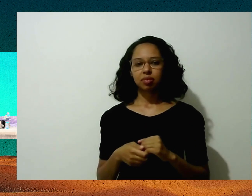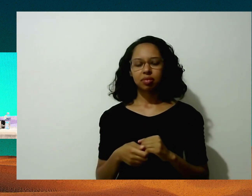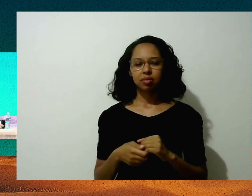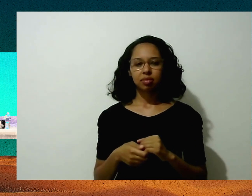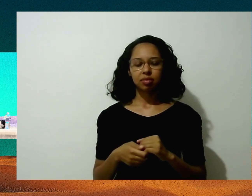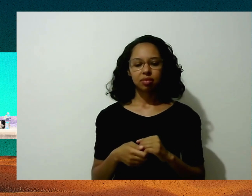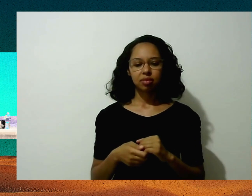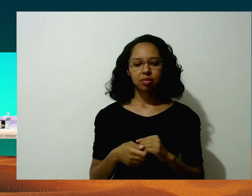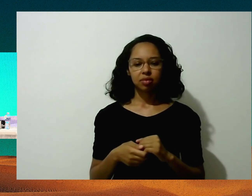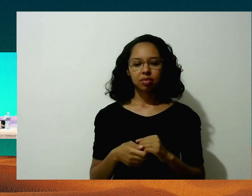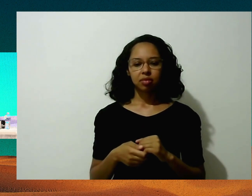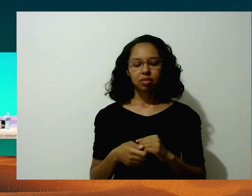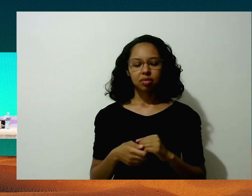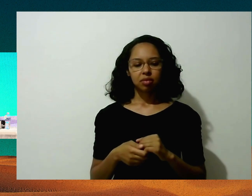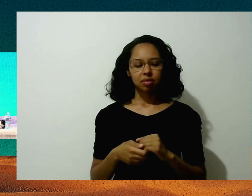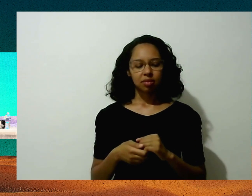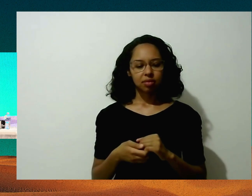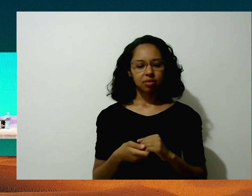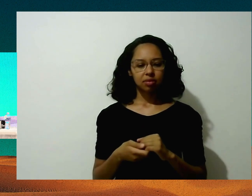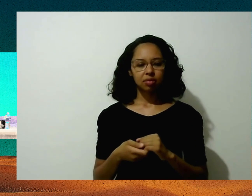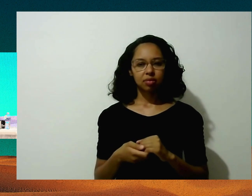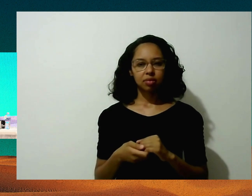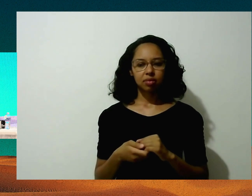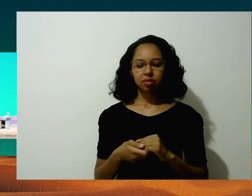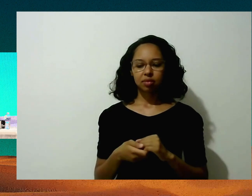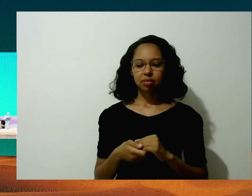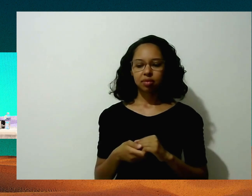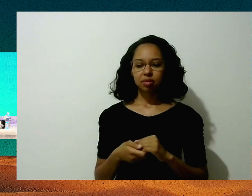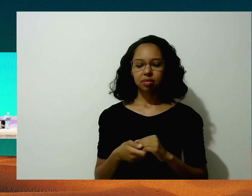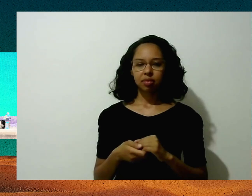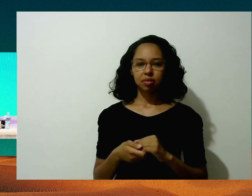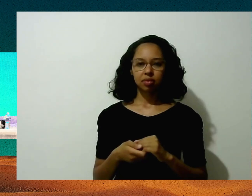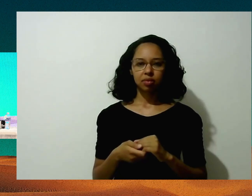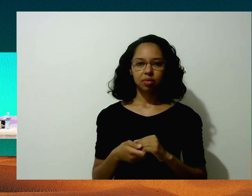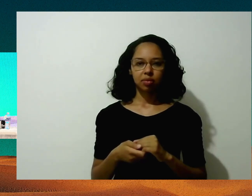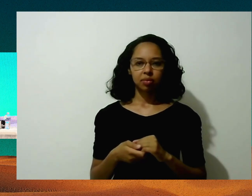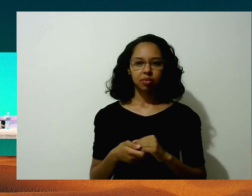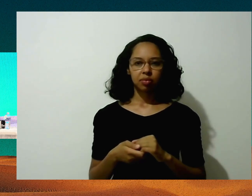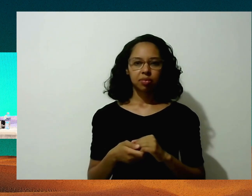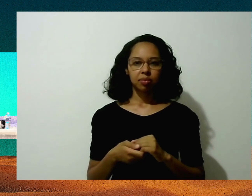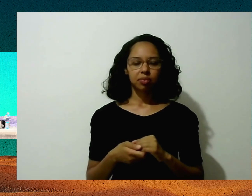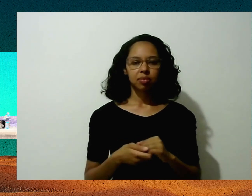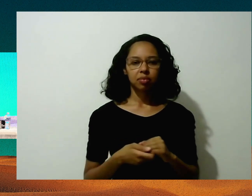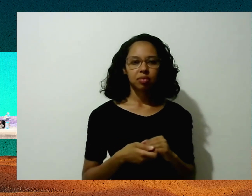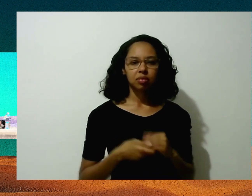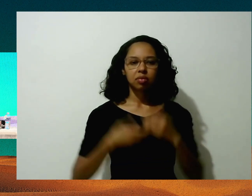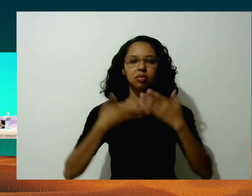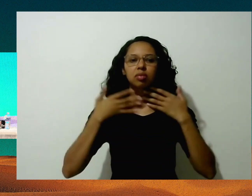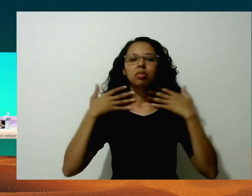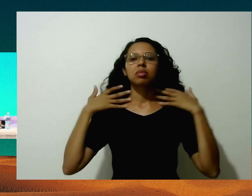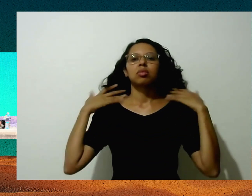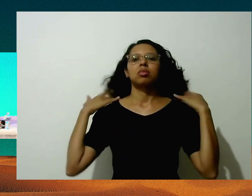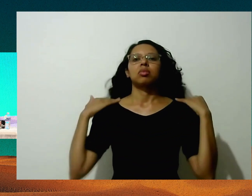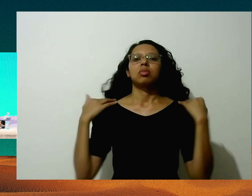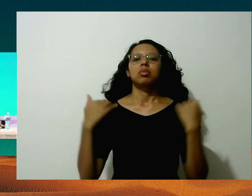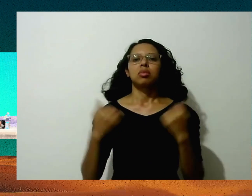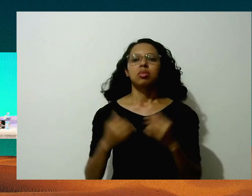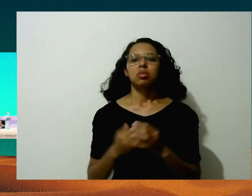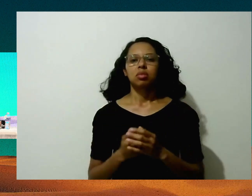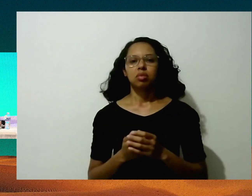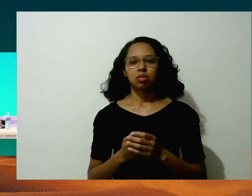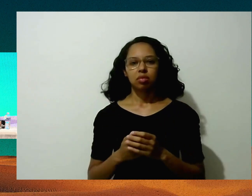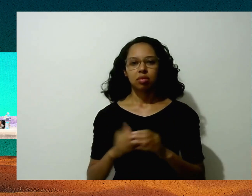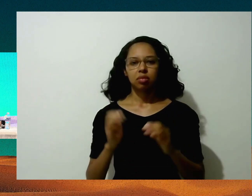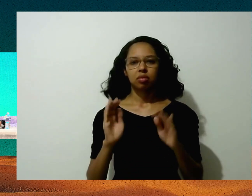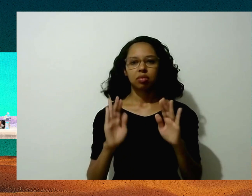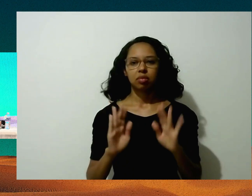de fogo. And of the angels he says, who makes his angels spirits and his ministers a flame of fire. Mas acerca do Filho, o